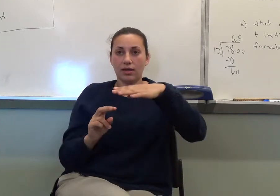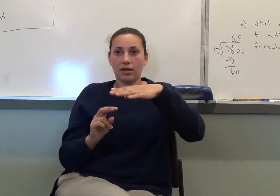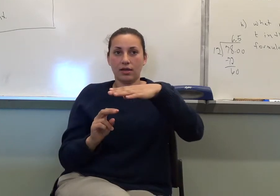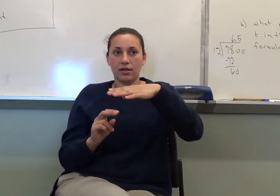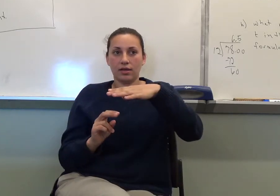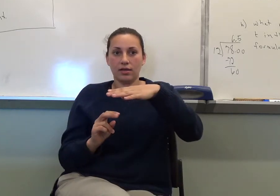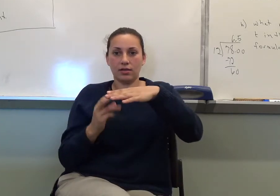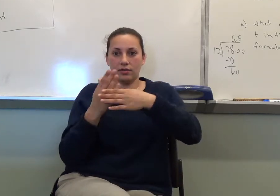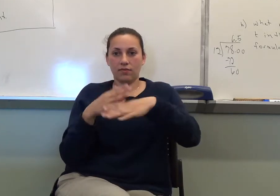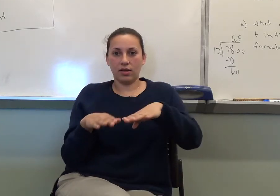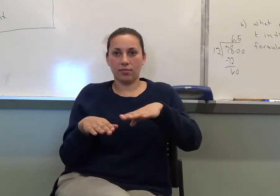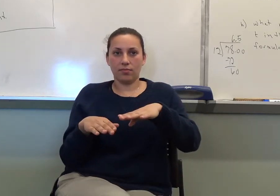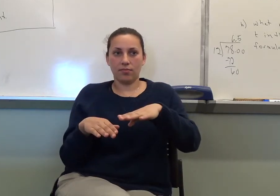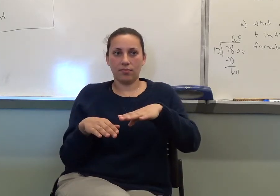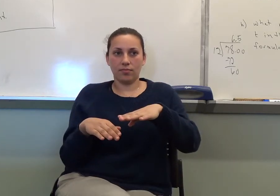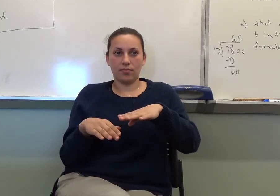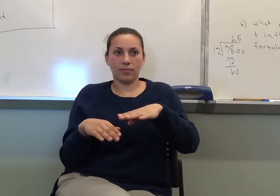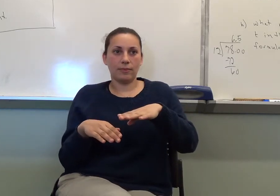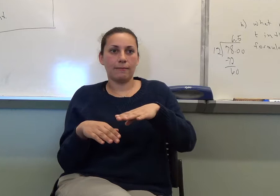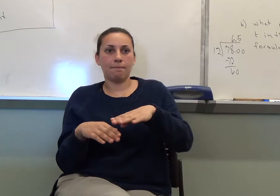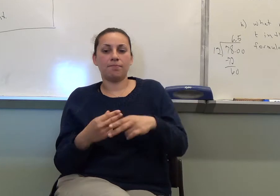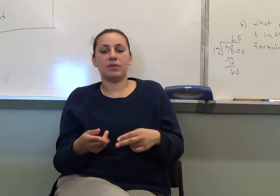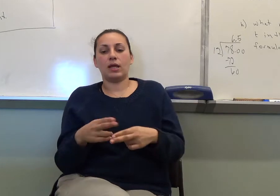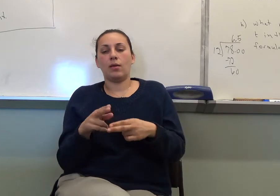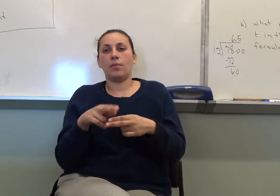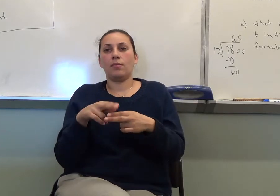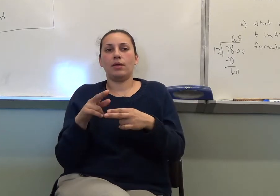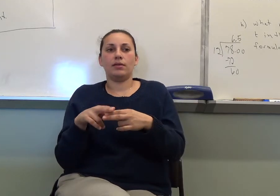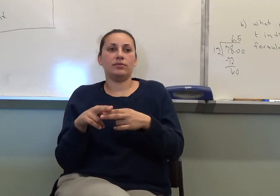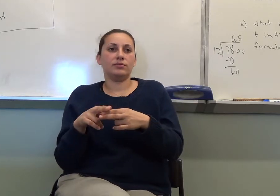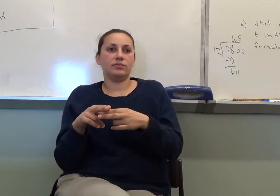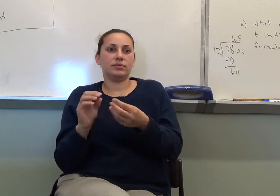now this is the number of compounding periods per year.